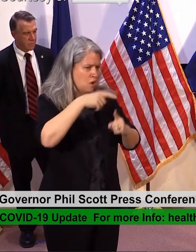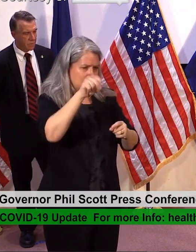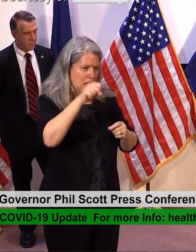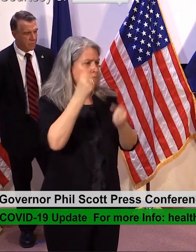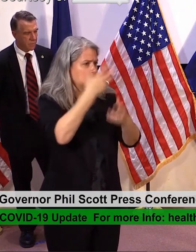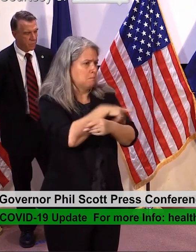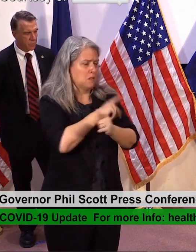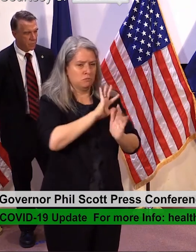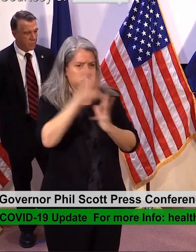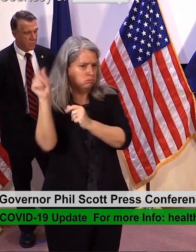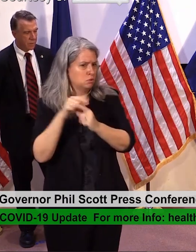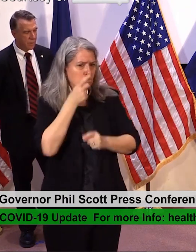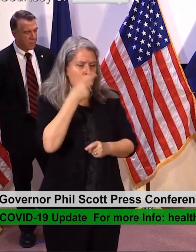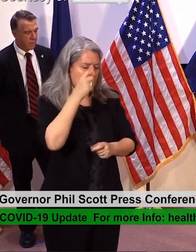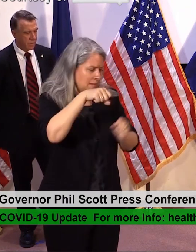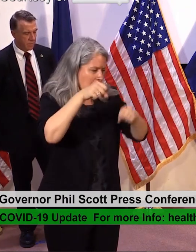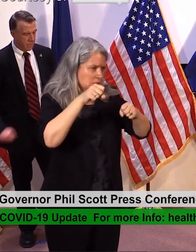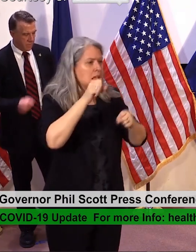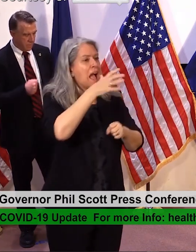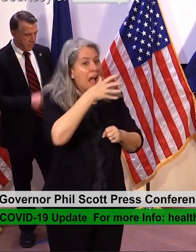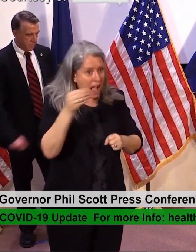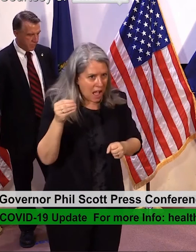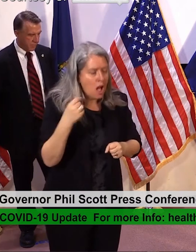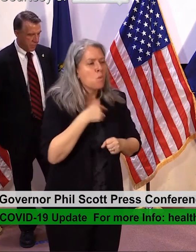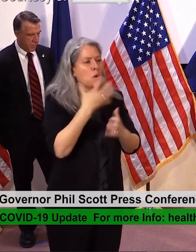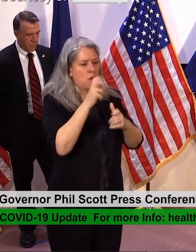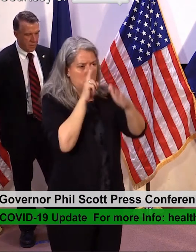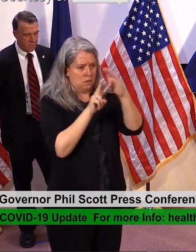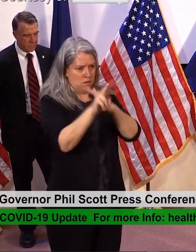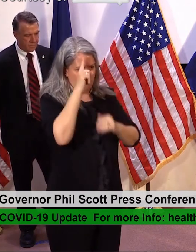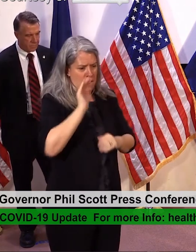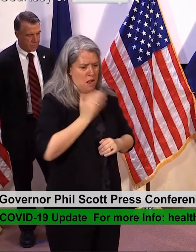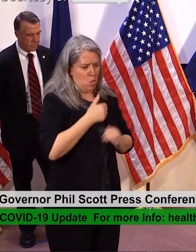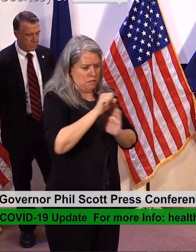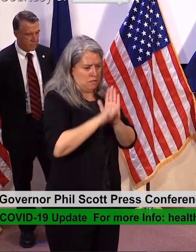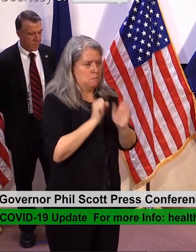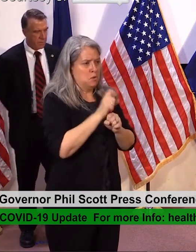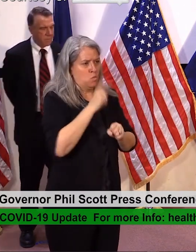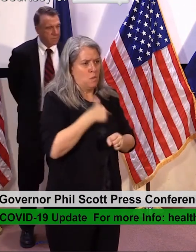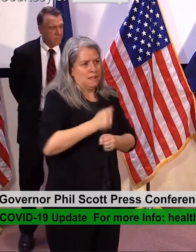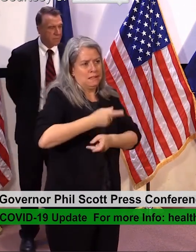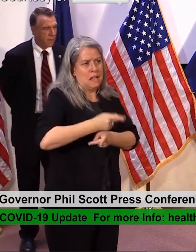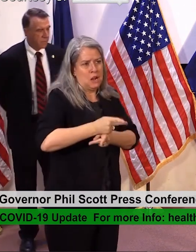We understand the capacity that is there, but at the same time, we want to make darn sure that we